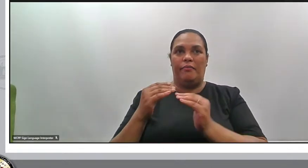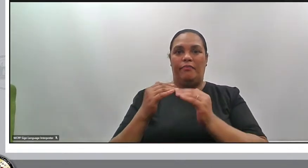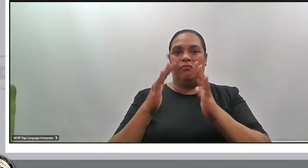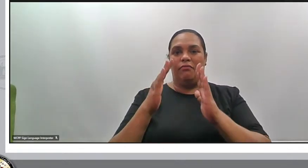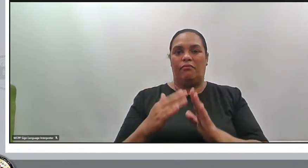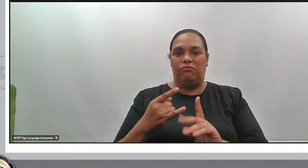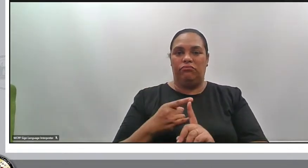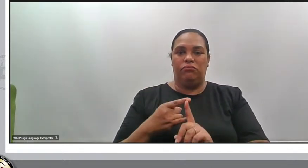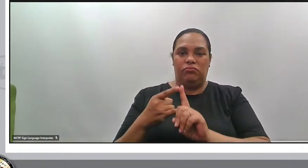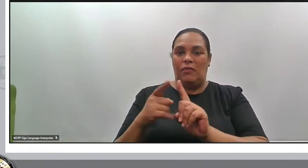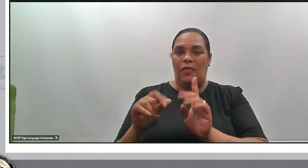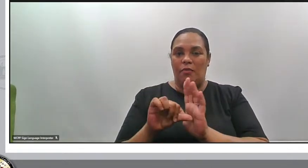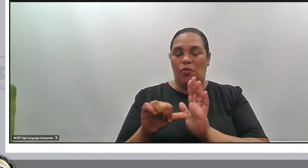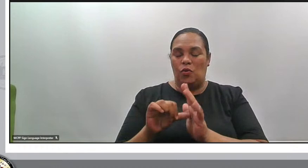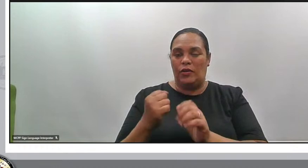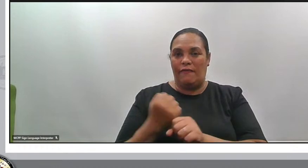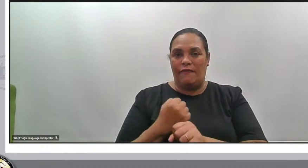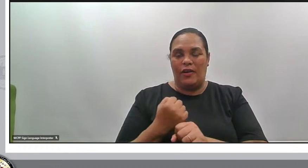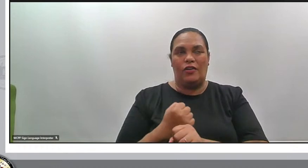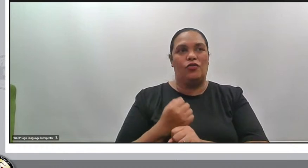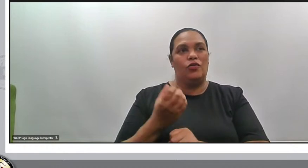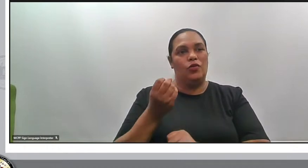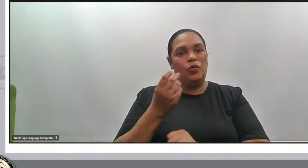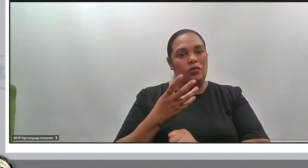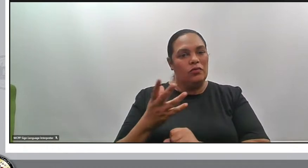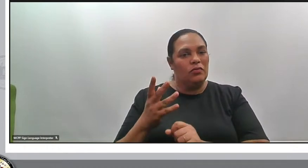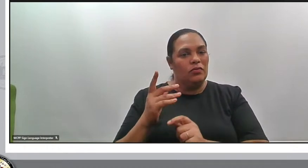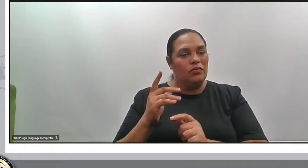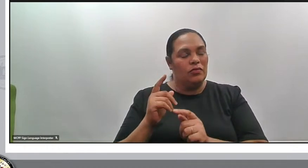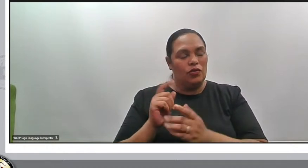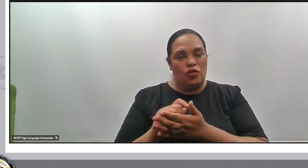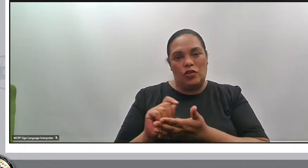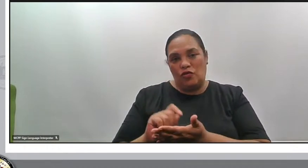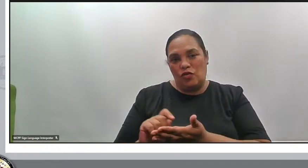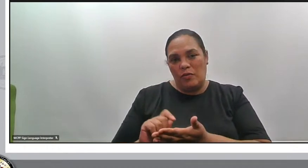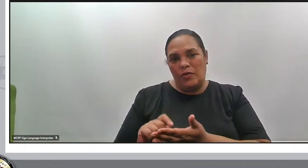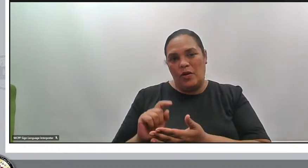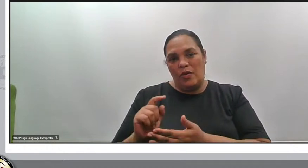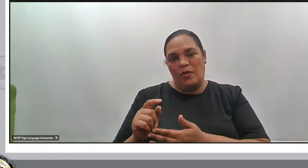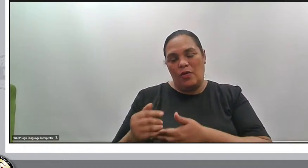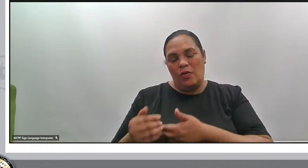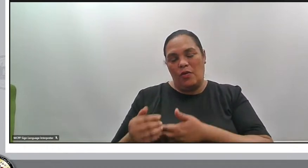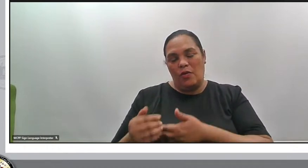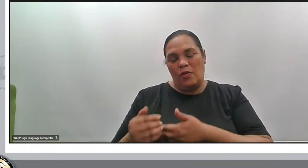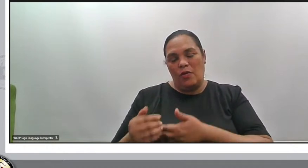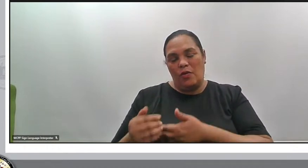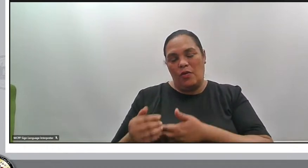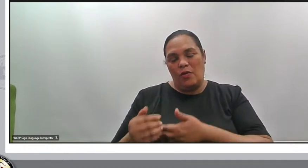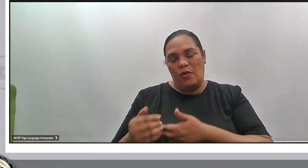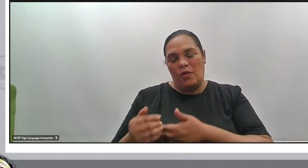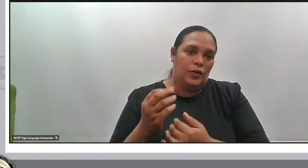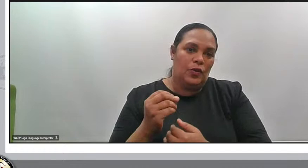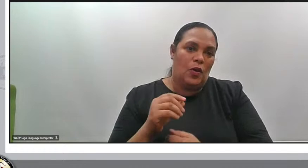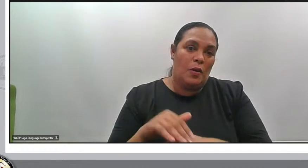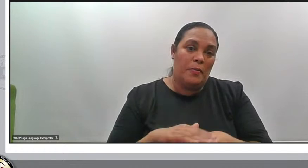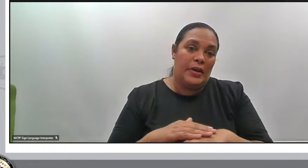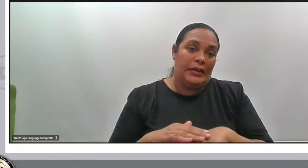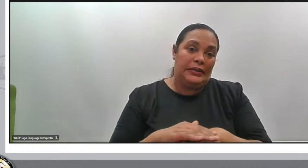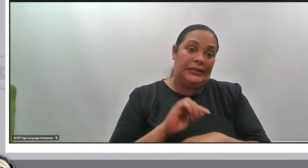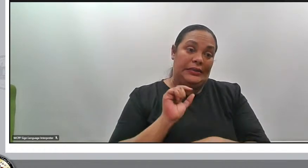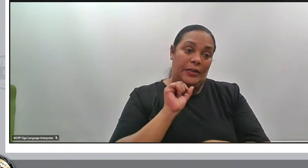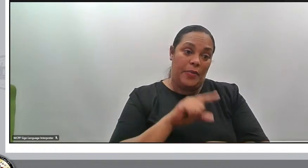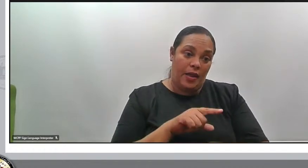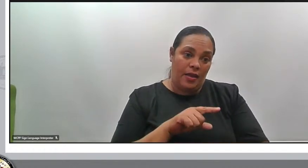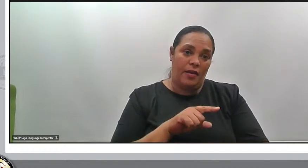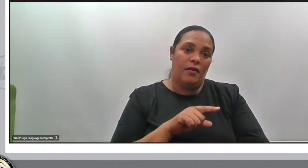that provide authenticated transcription of the proceedings of Parliament. So based on that, then